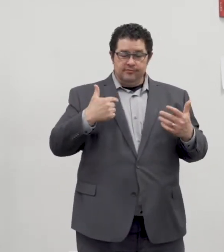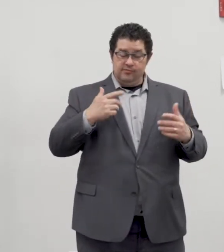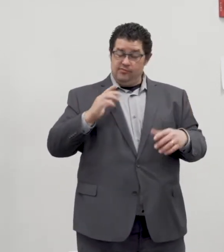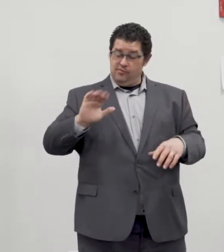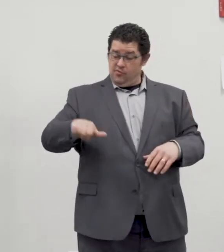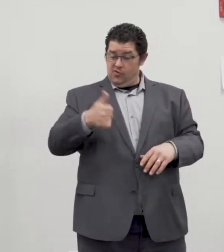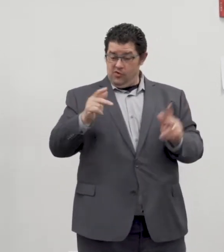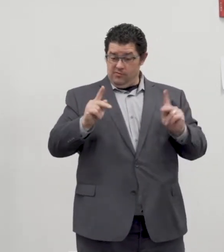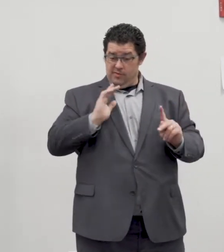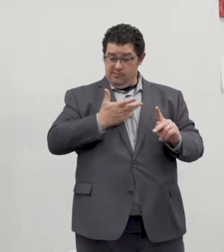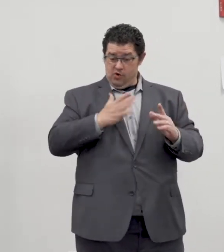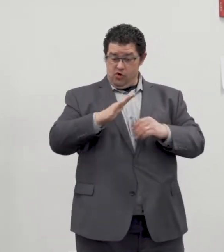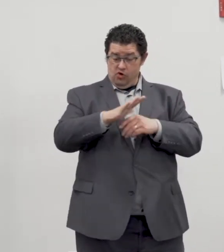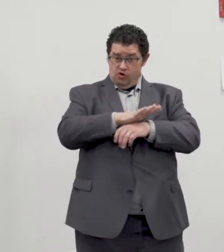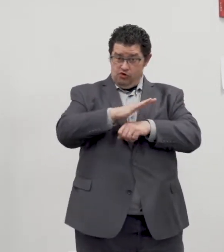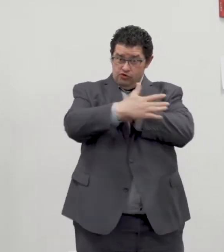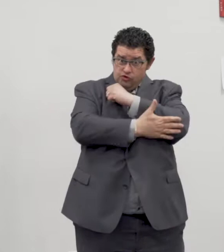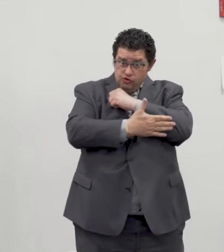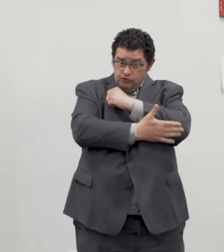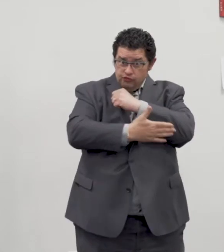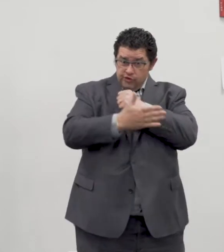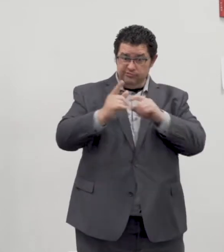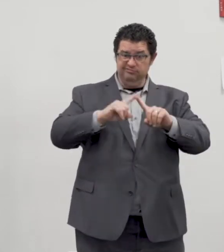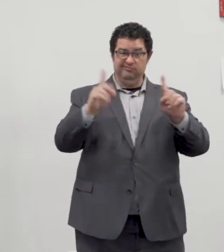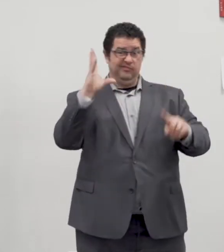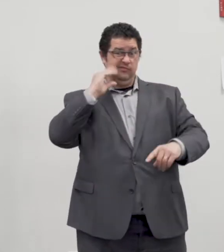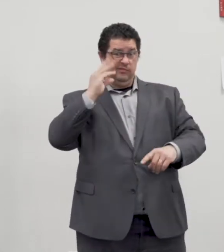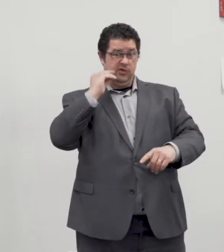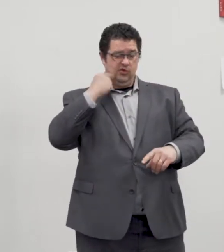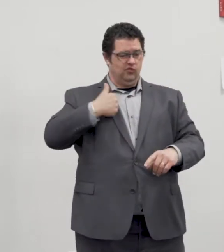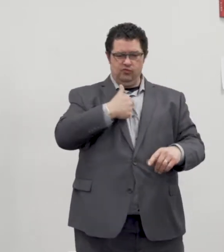in our country and other people in the world.